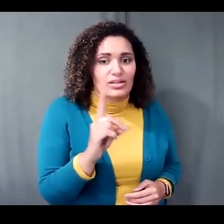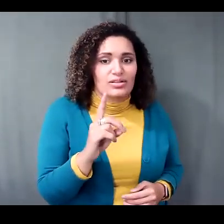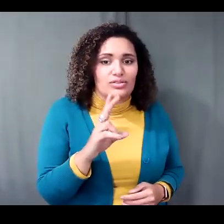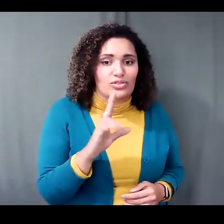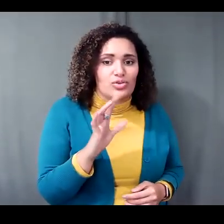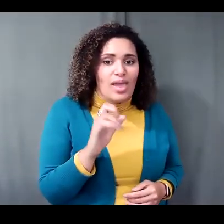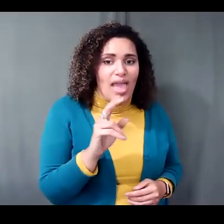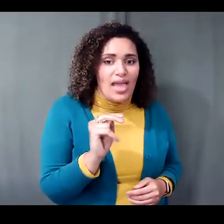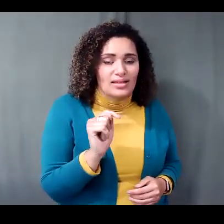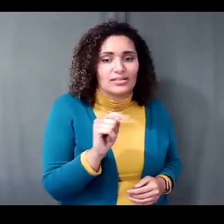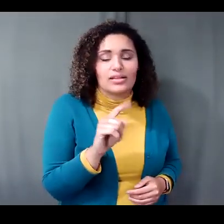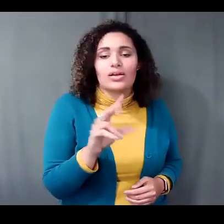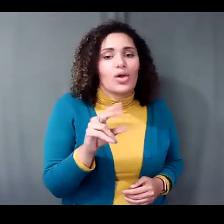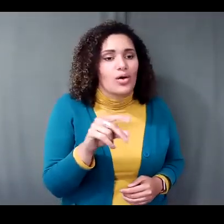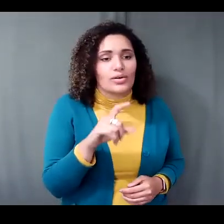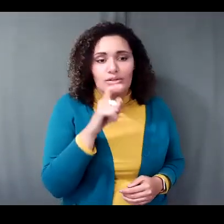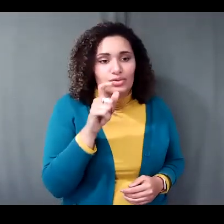just